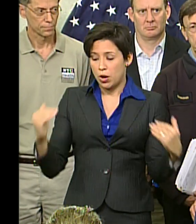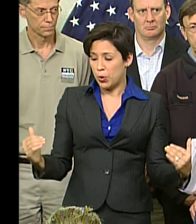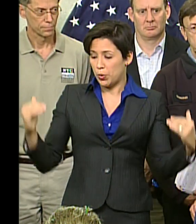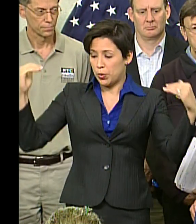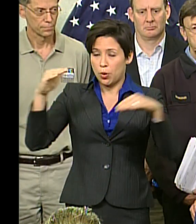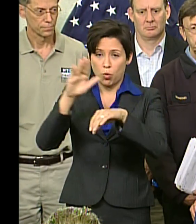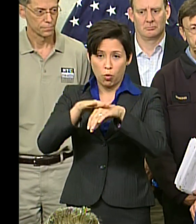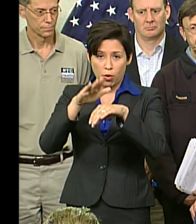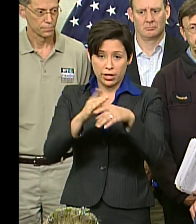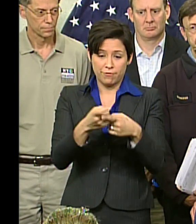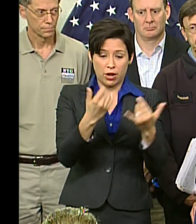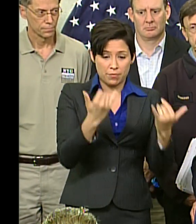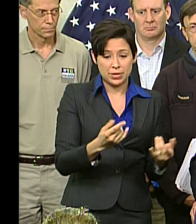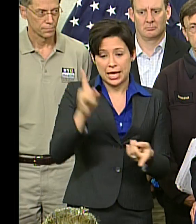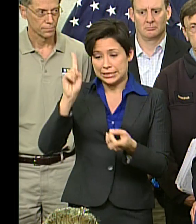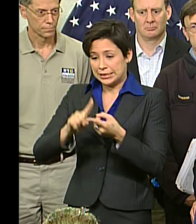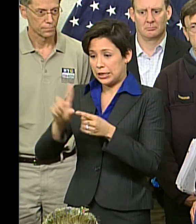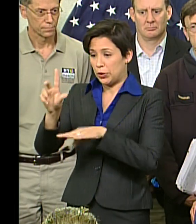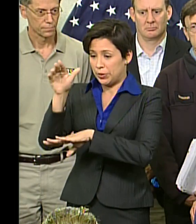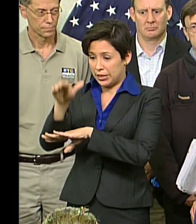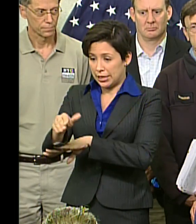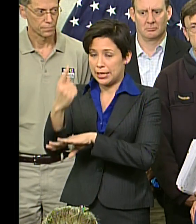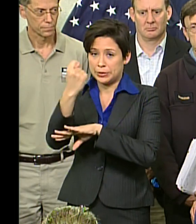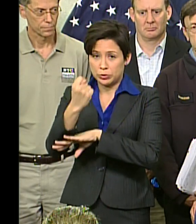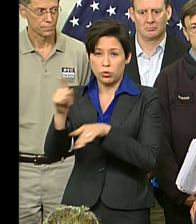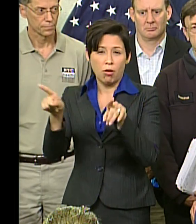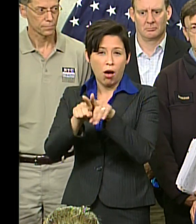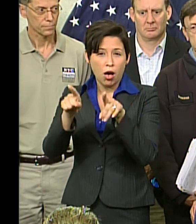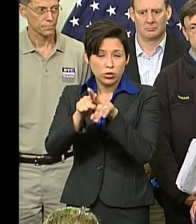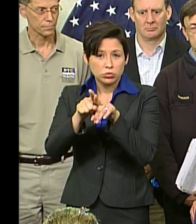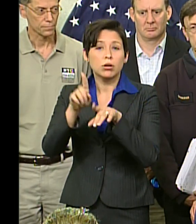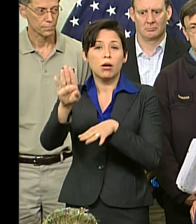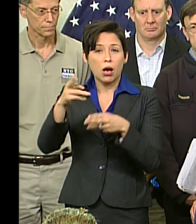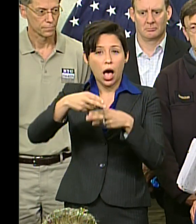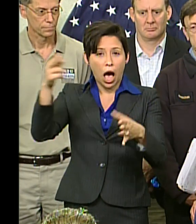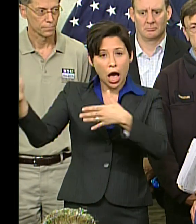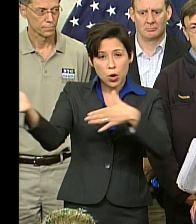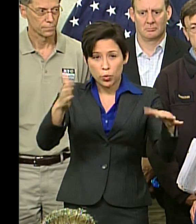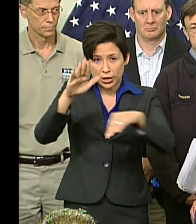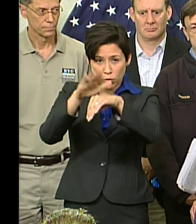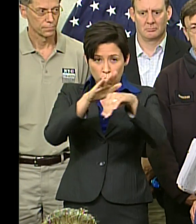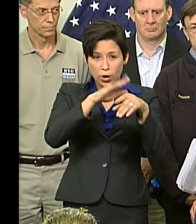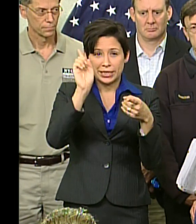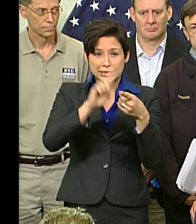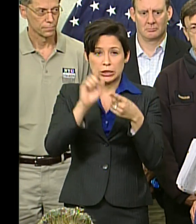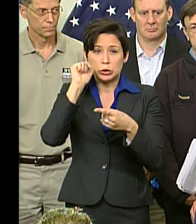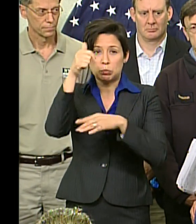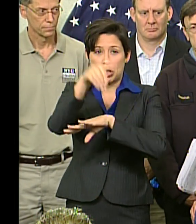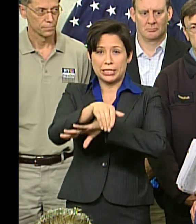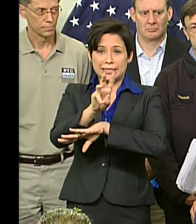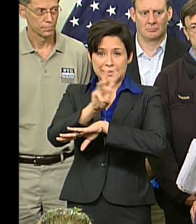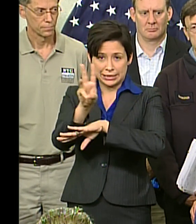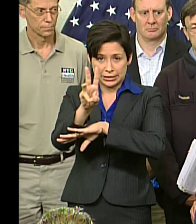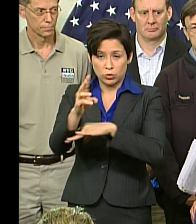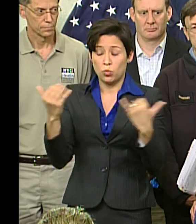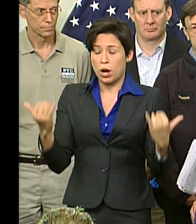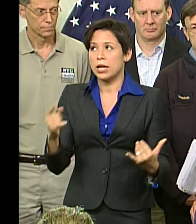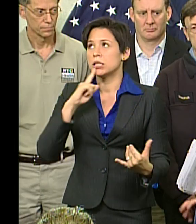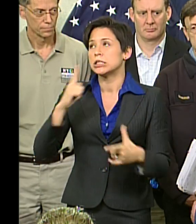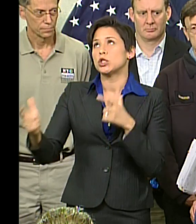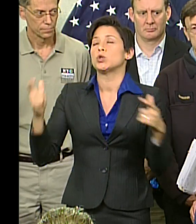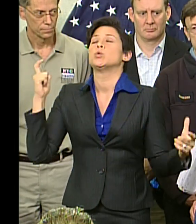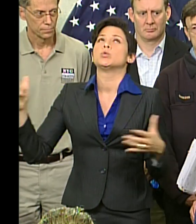3 p.m. on Tuesday, and high wind warning through 6 p.m. tomorrow. This is a massive